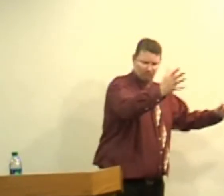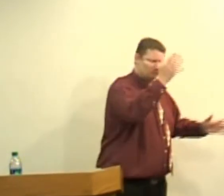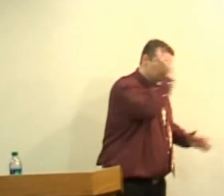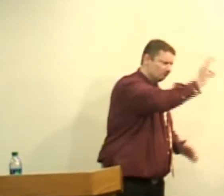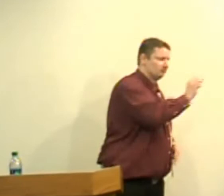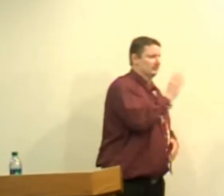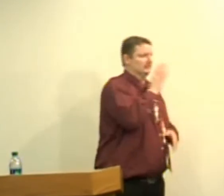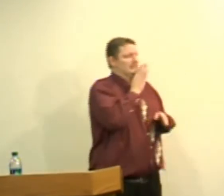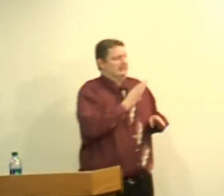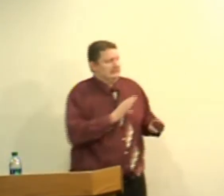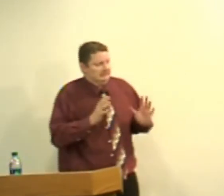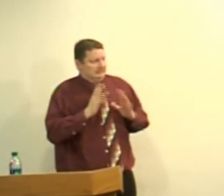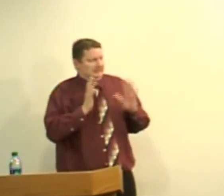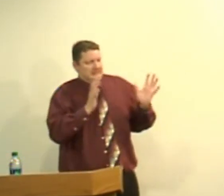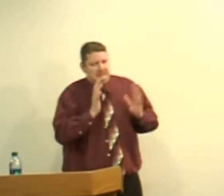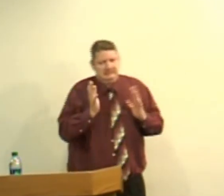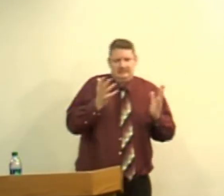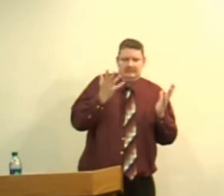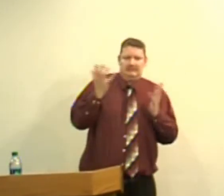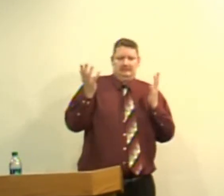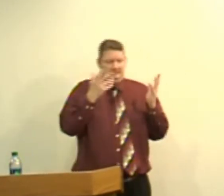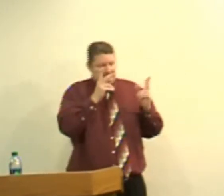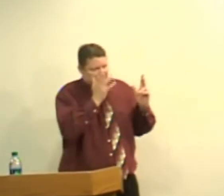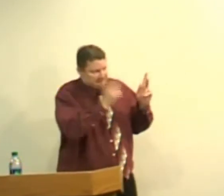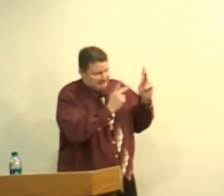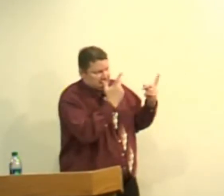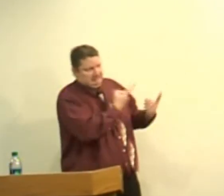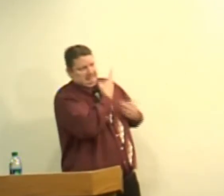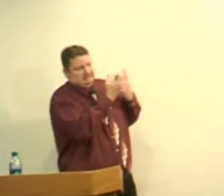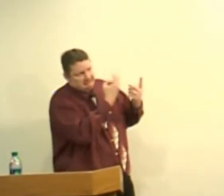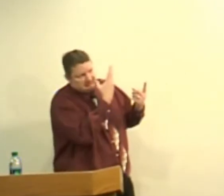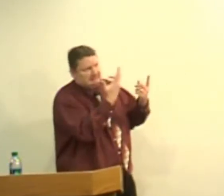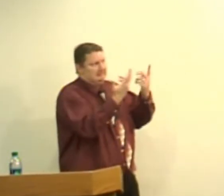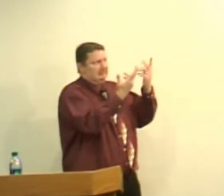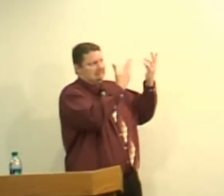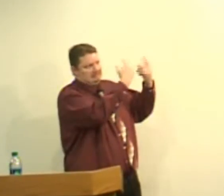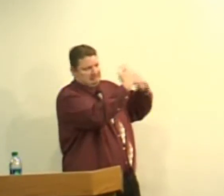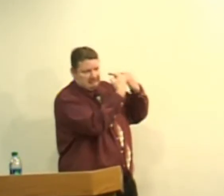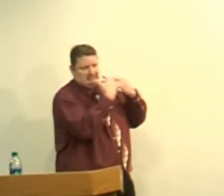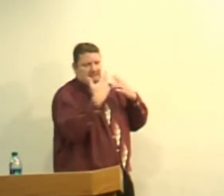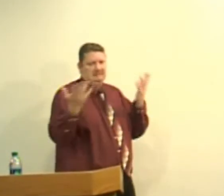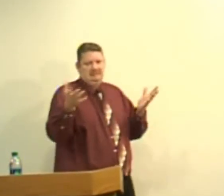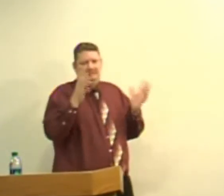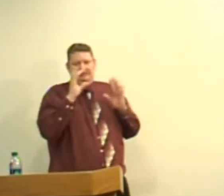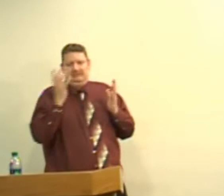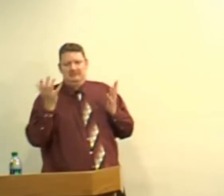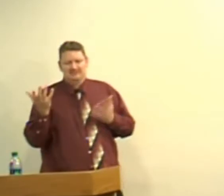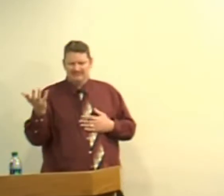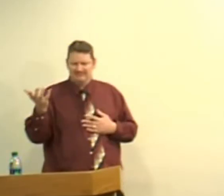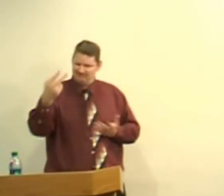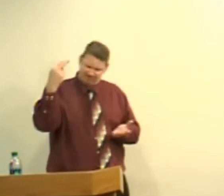Now, here's something. Should we spread the news or should we be quiet about it so that people don't look at us and